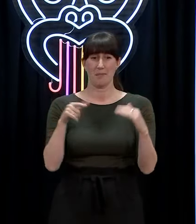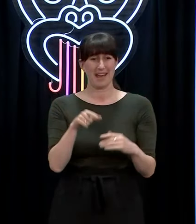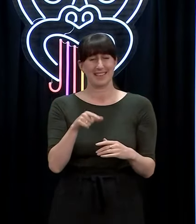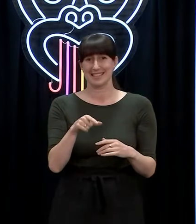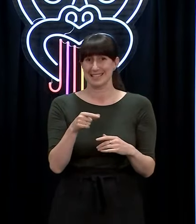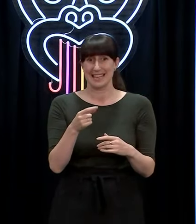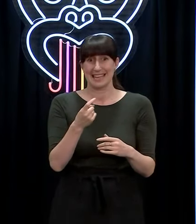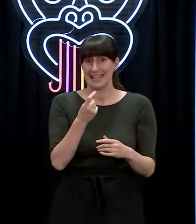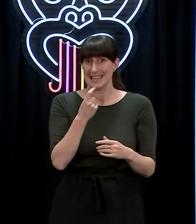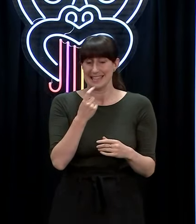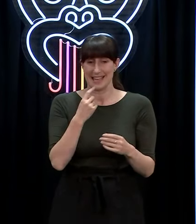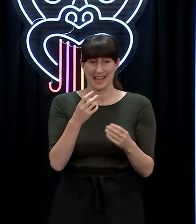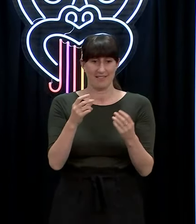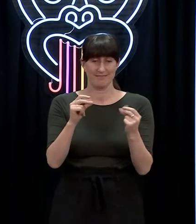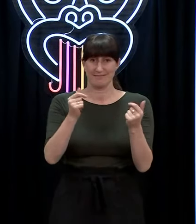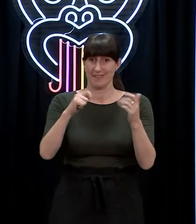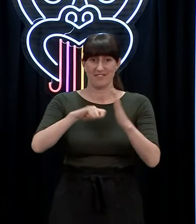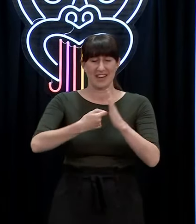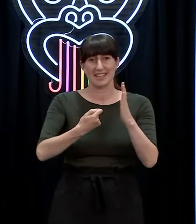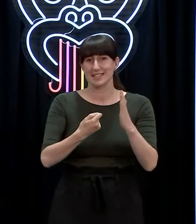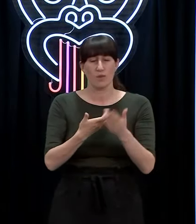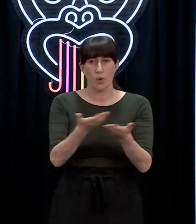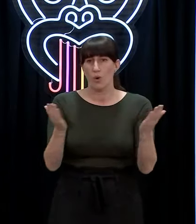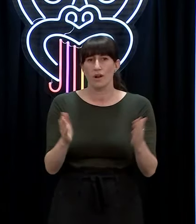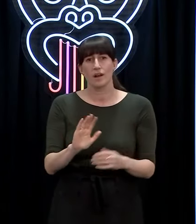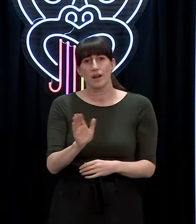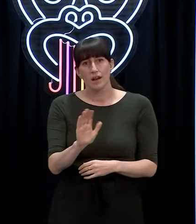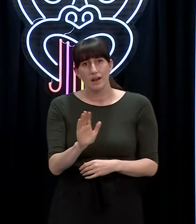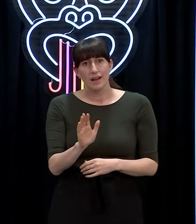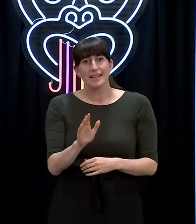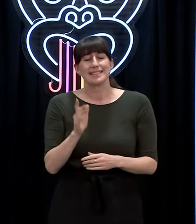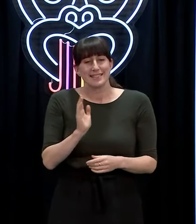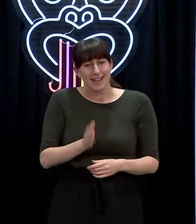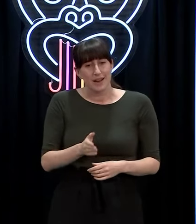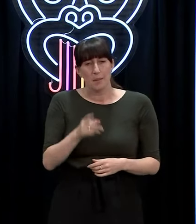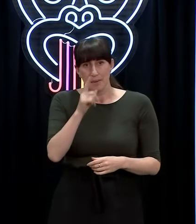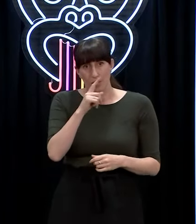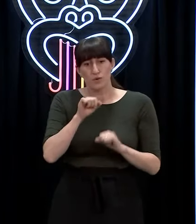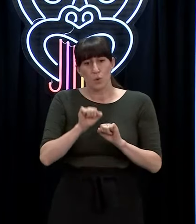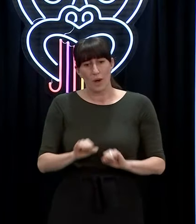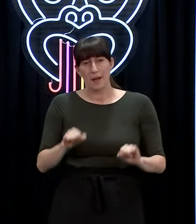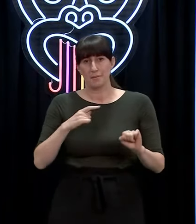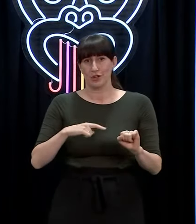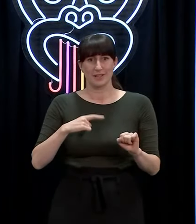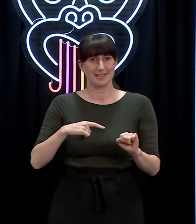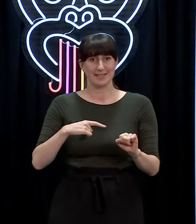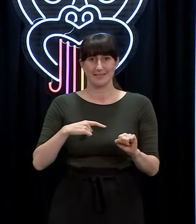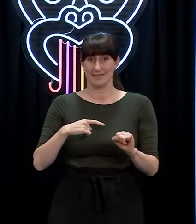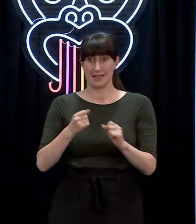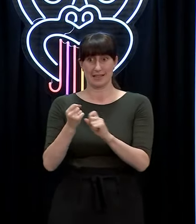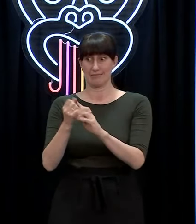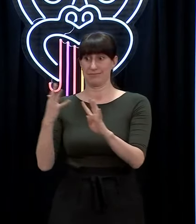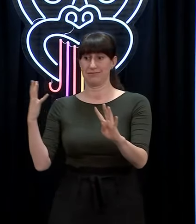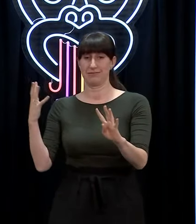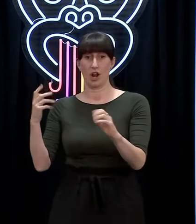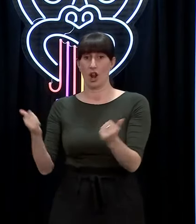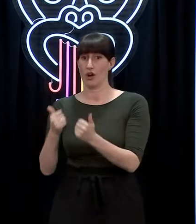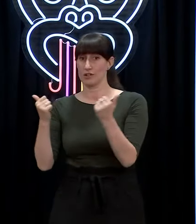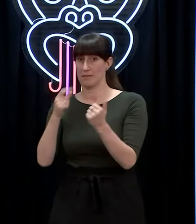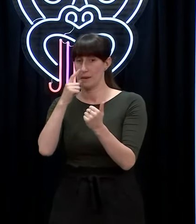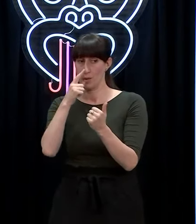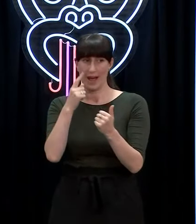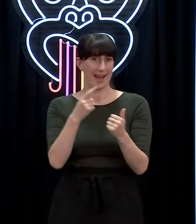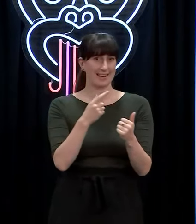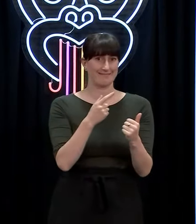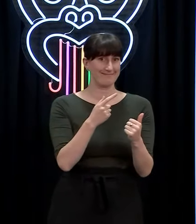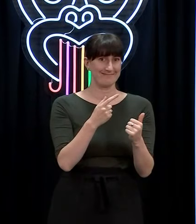will be more demand for the rooms than there are rooms available. While we make it easier for people who are fully vaccinated